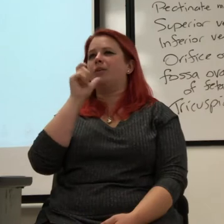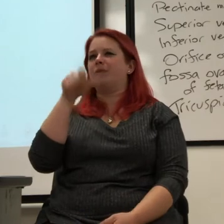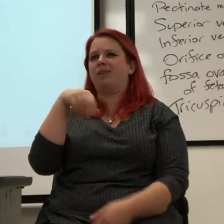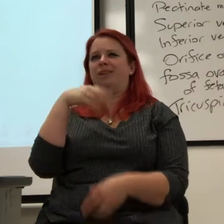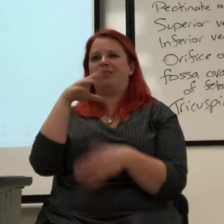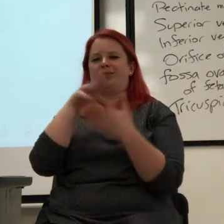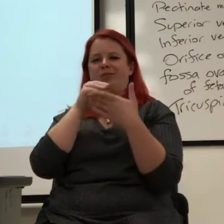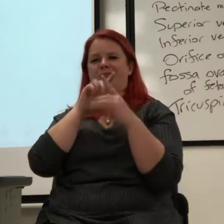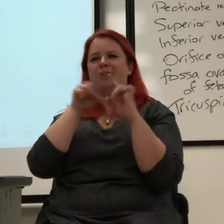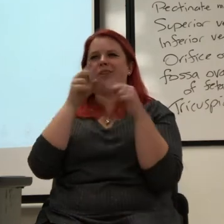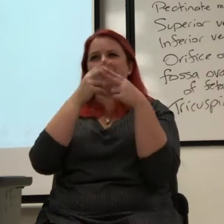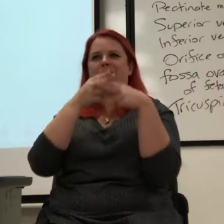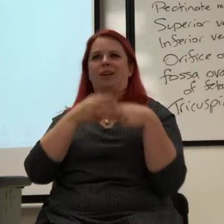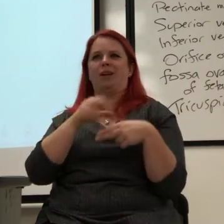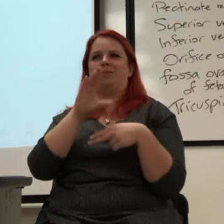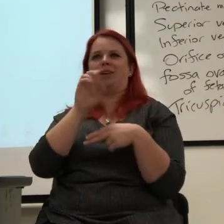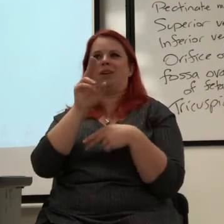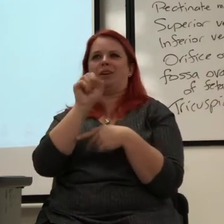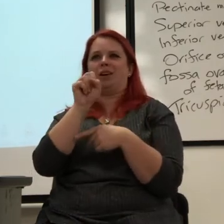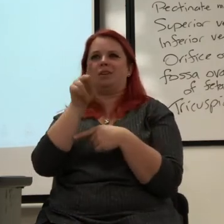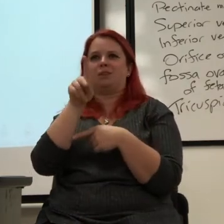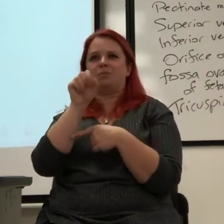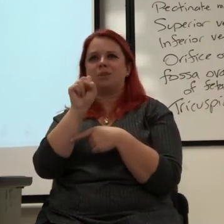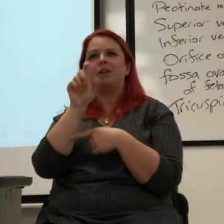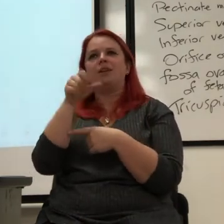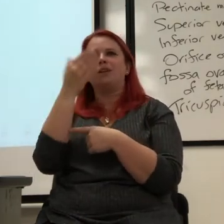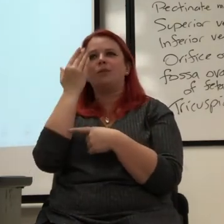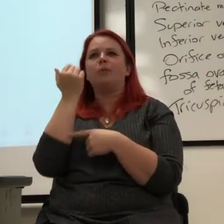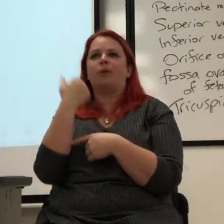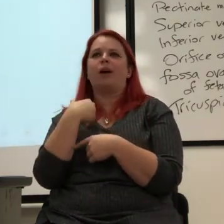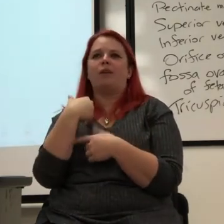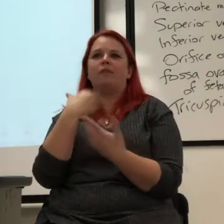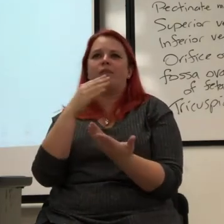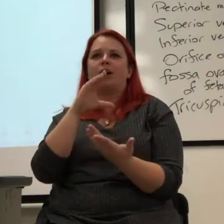but know that there are cusps. And